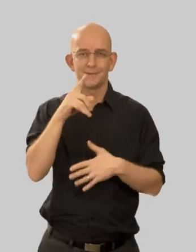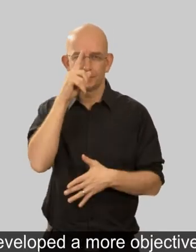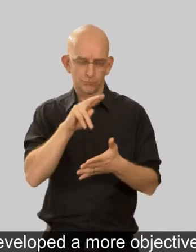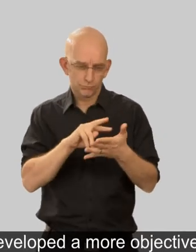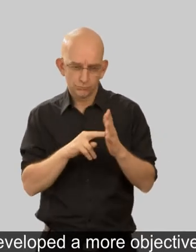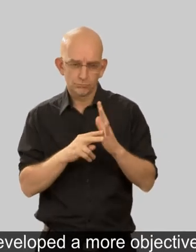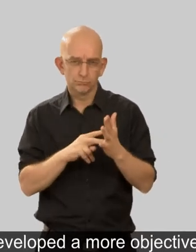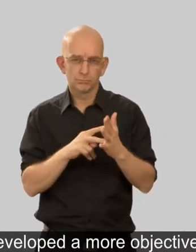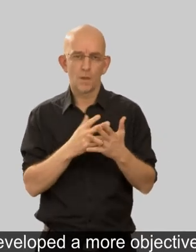DWP,